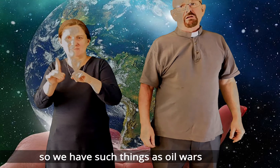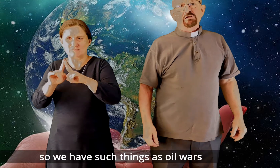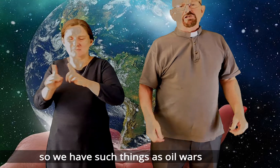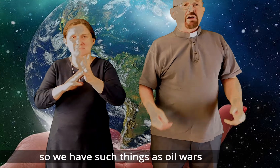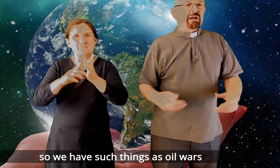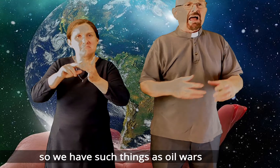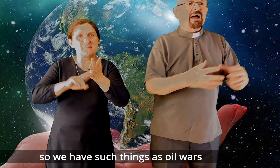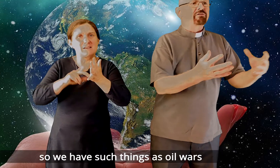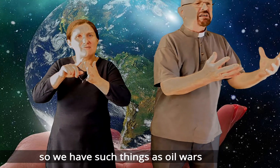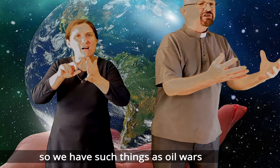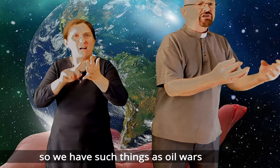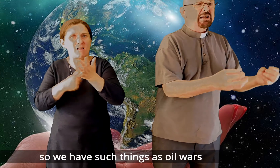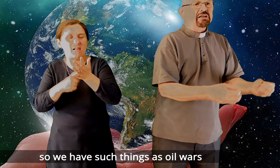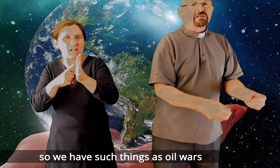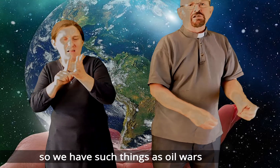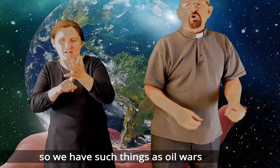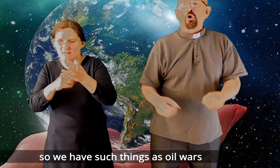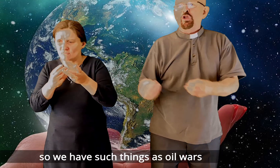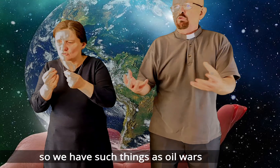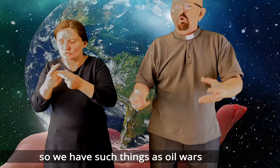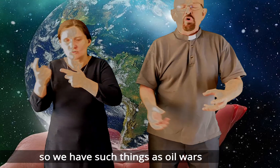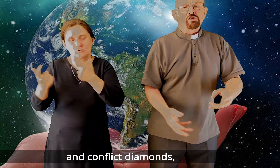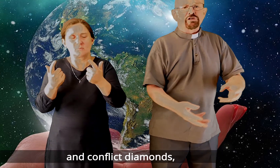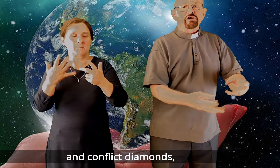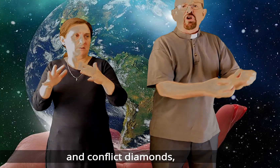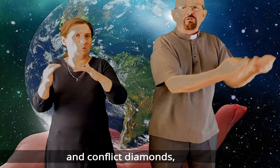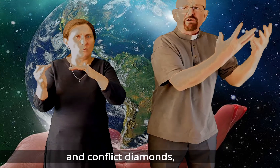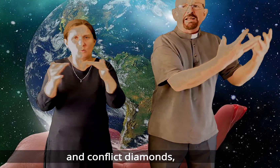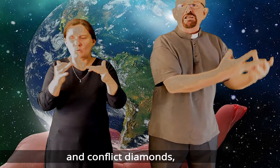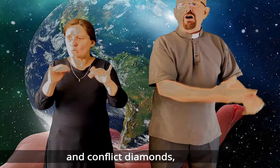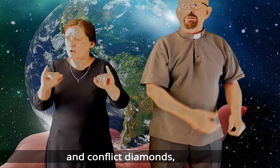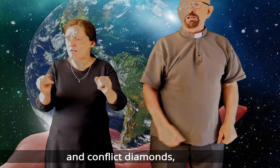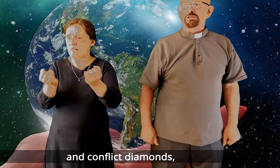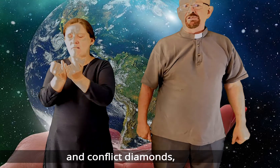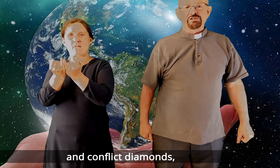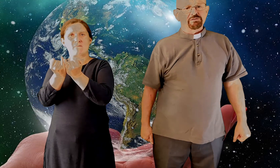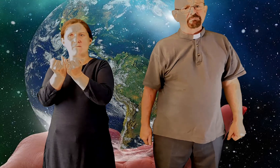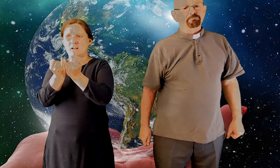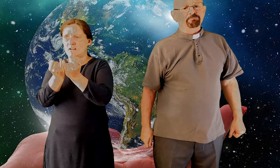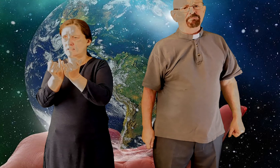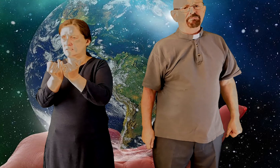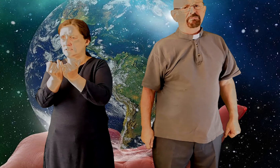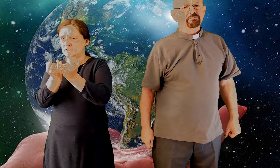So we have such things as oil wars and conflict diamonds.